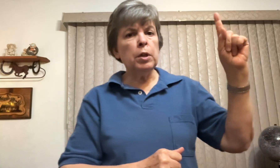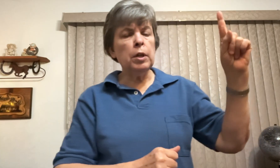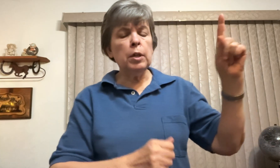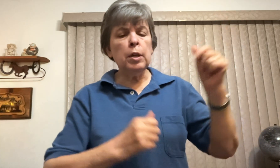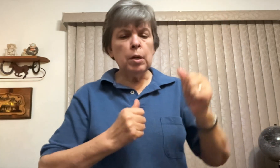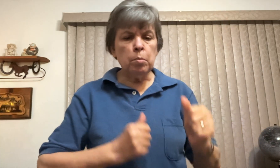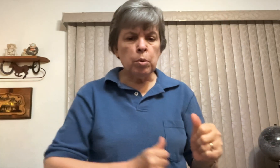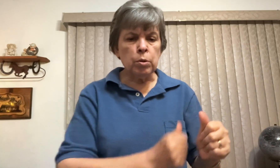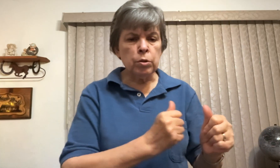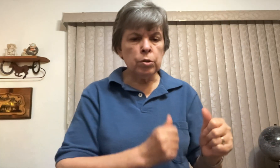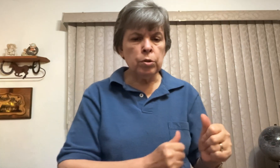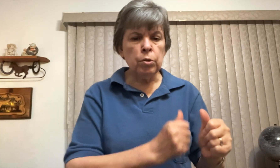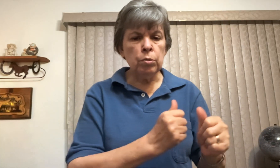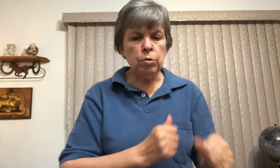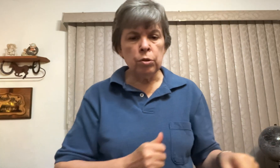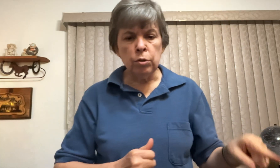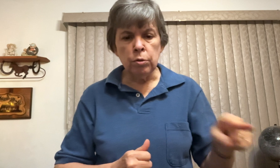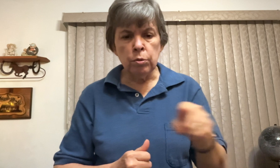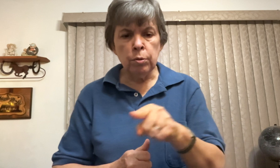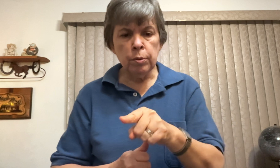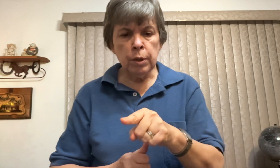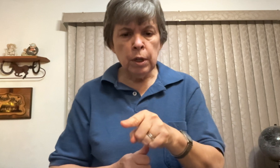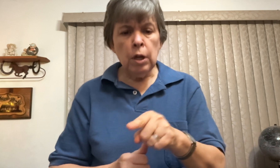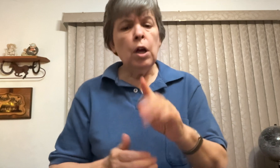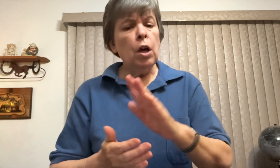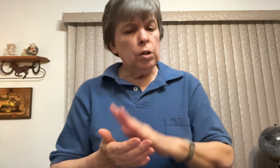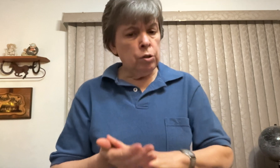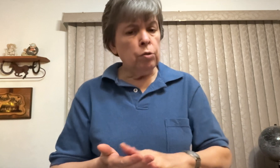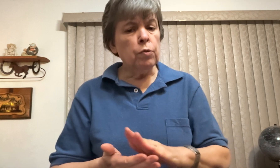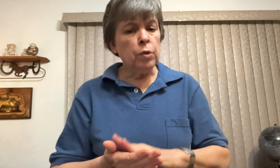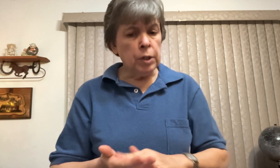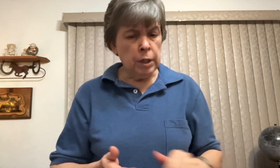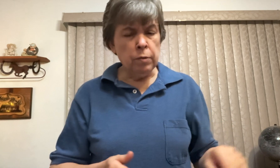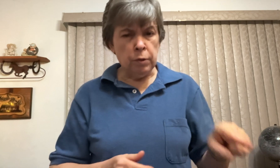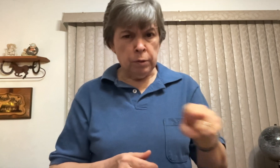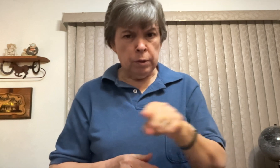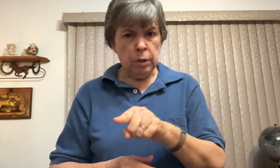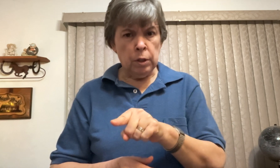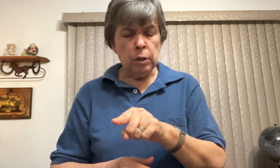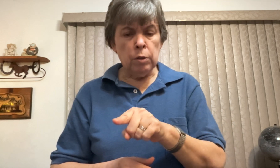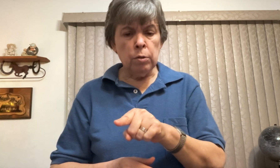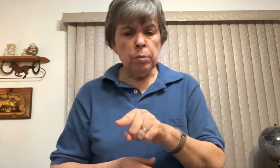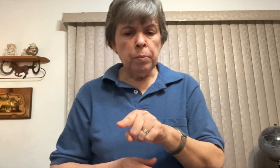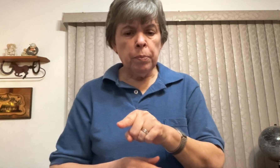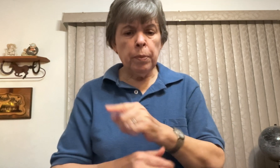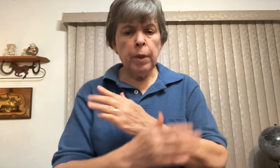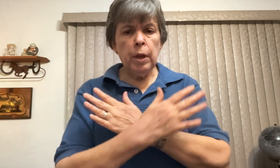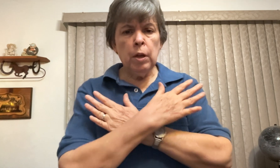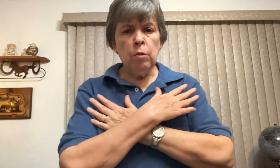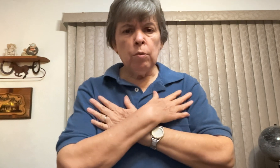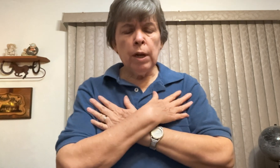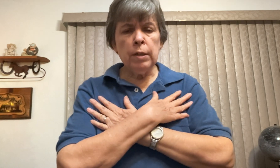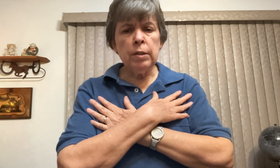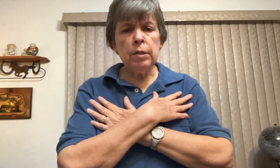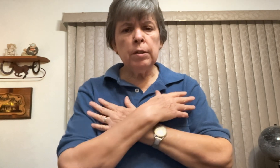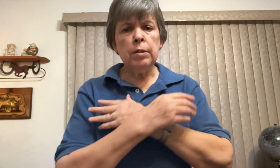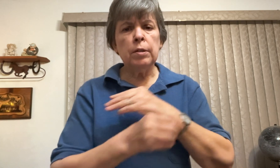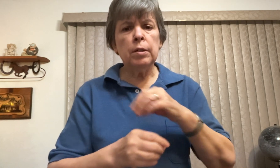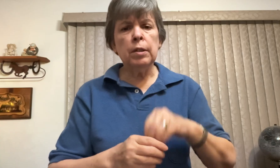he pursues you to forgive you. Rest